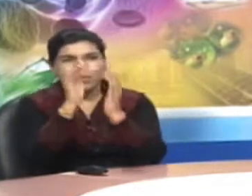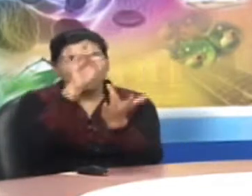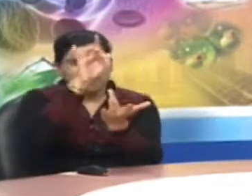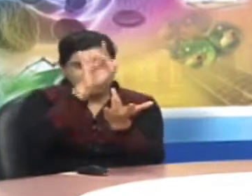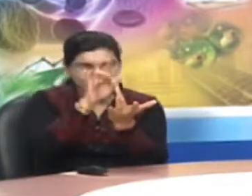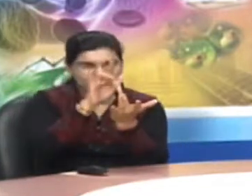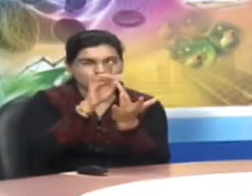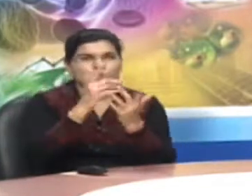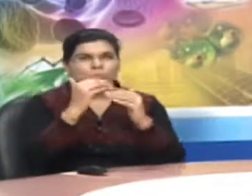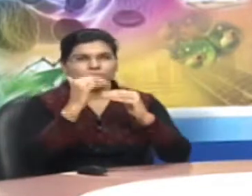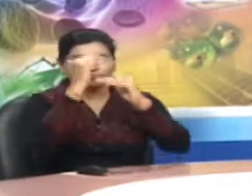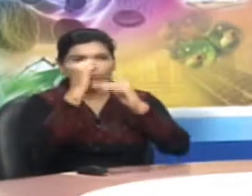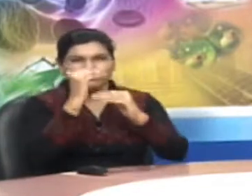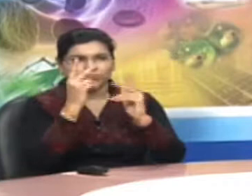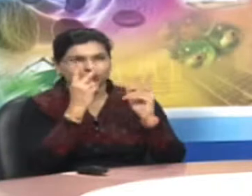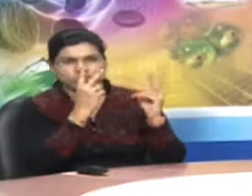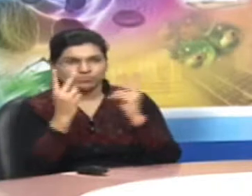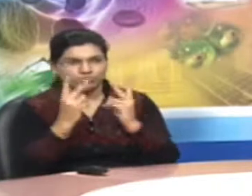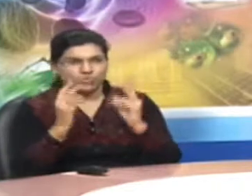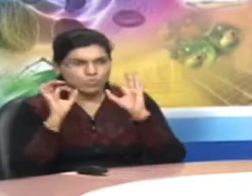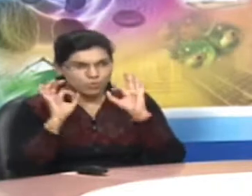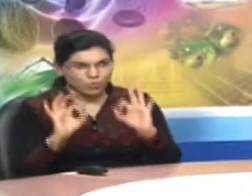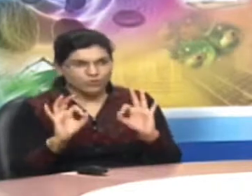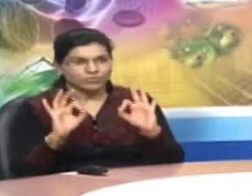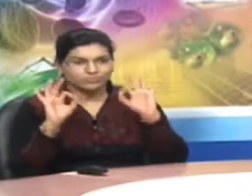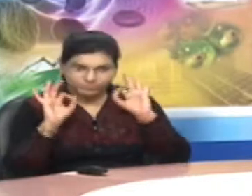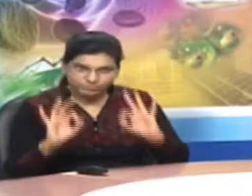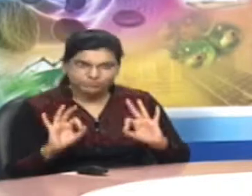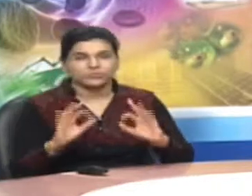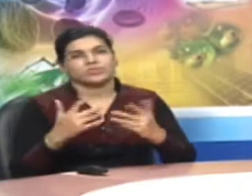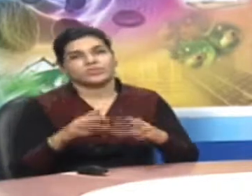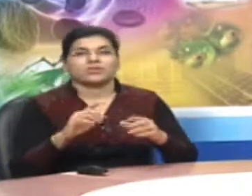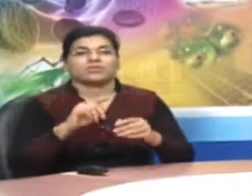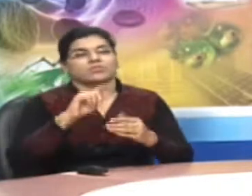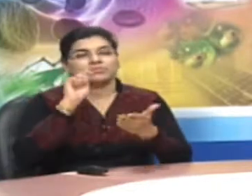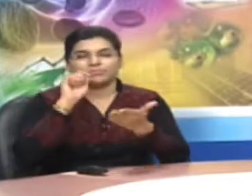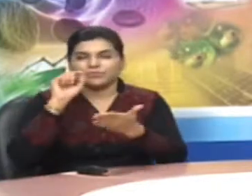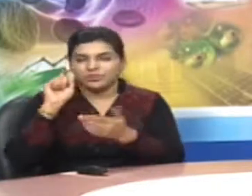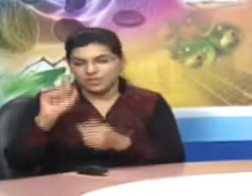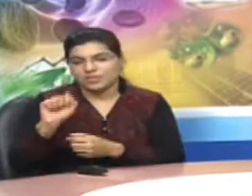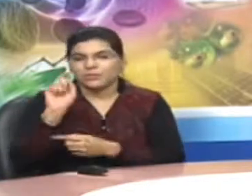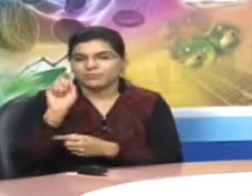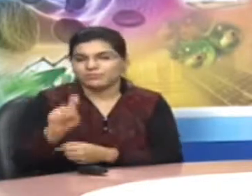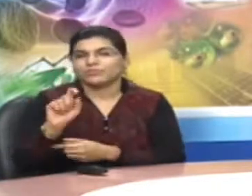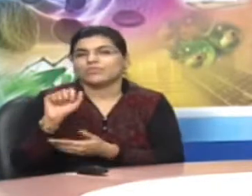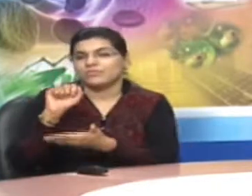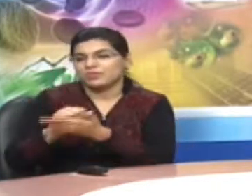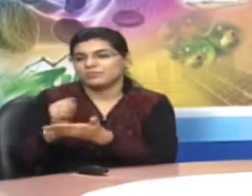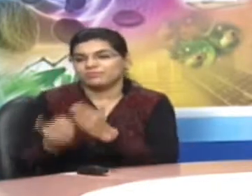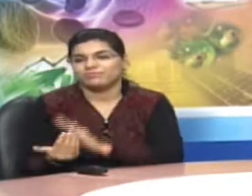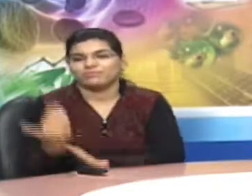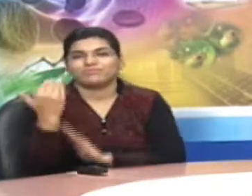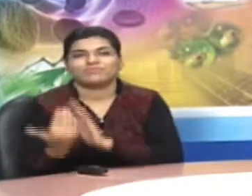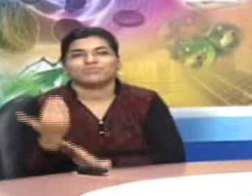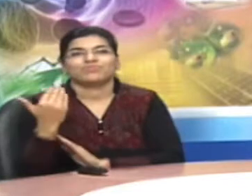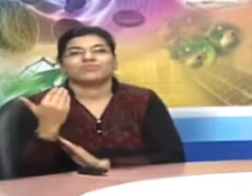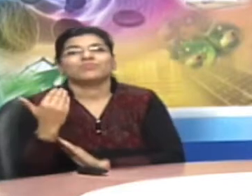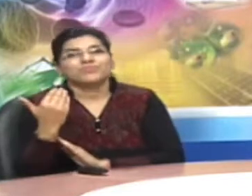and if it is in uniform and there is no problem in it, so that we can print it well, and when it is printed there is